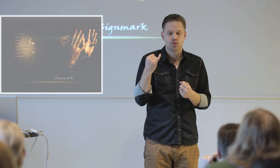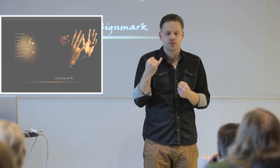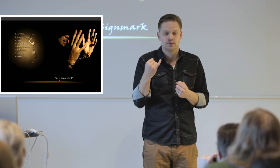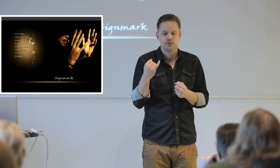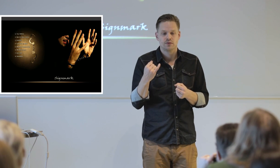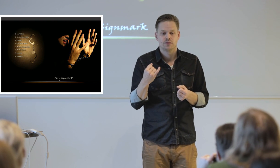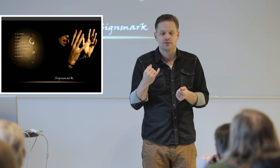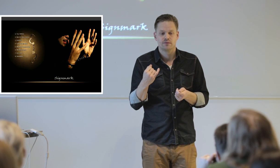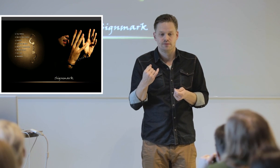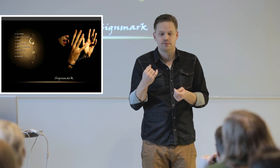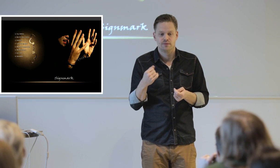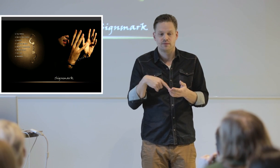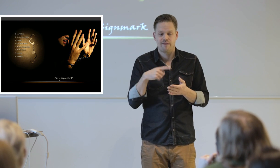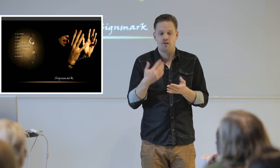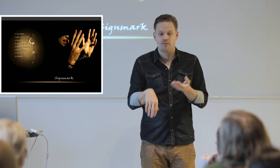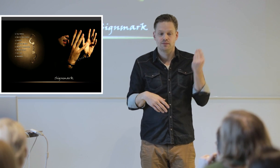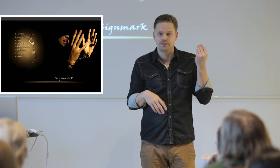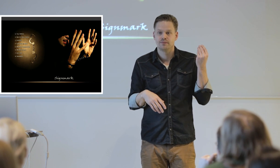And in 2006, I finished my first album.